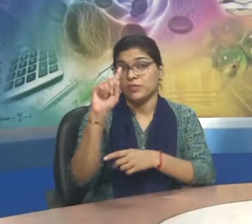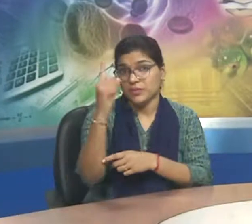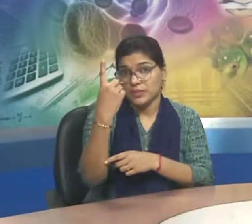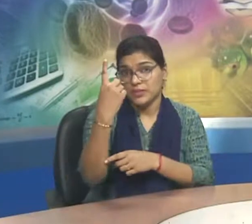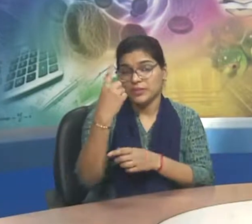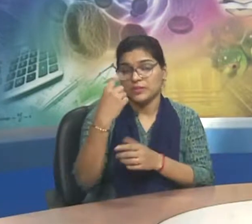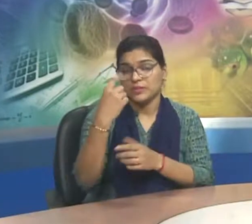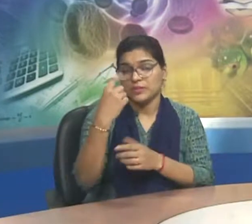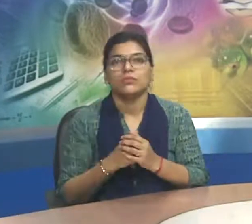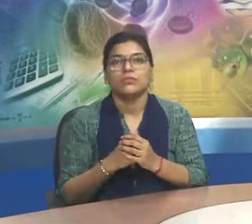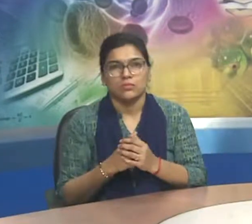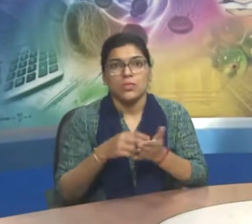Question 1.